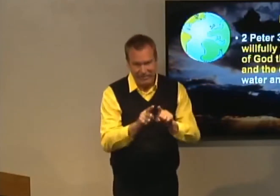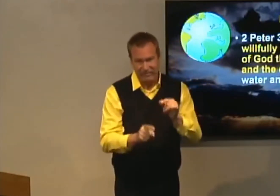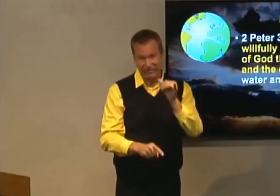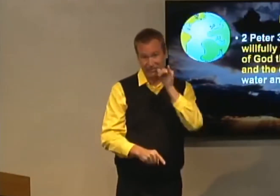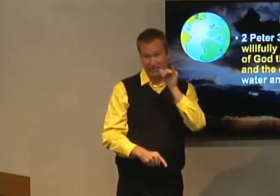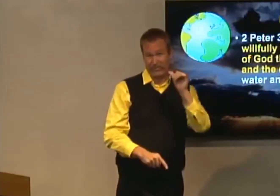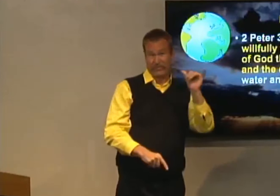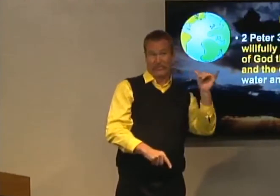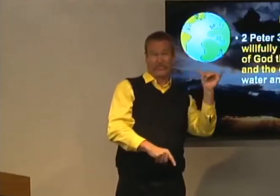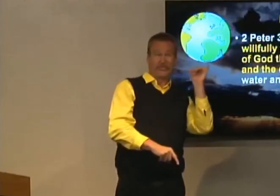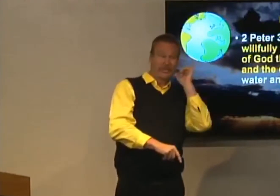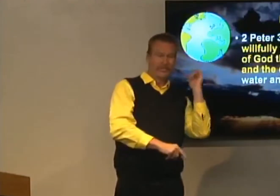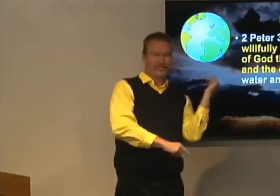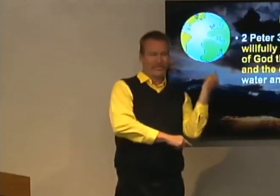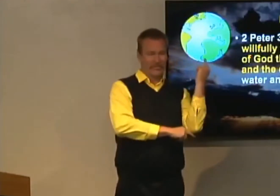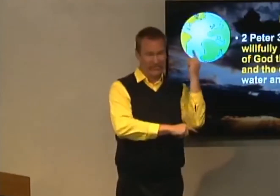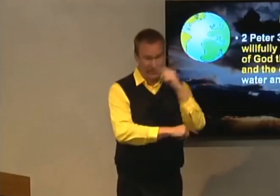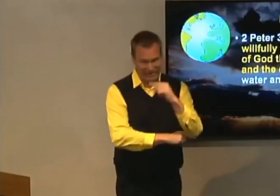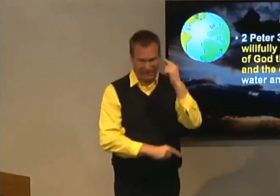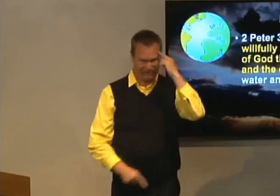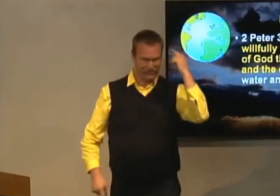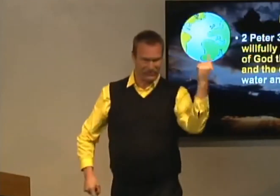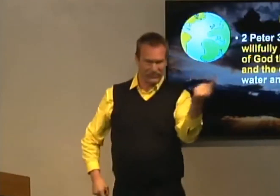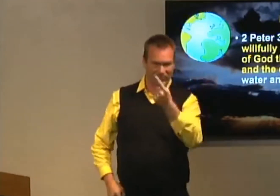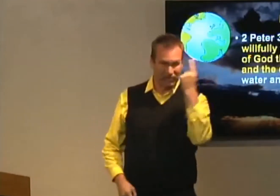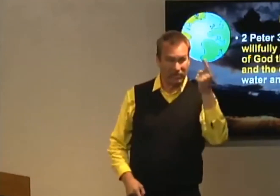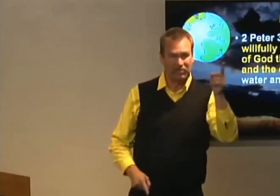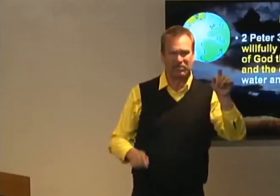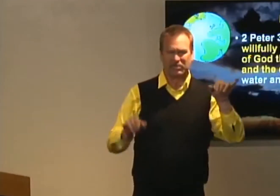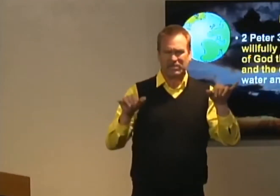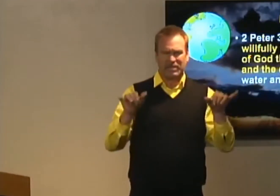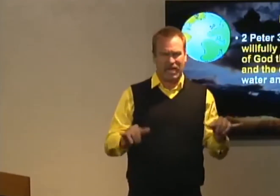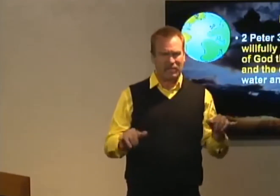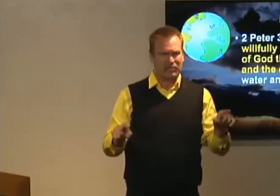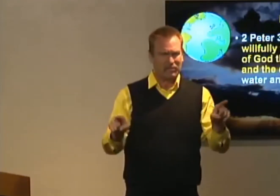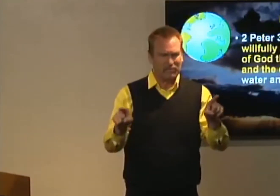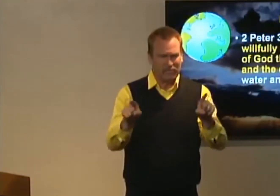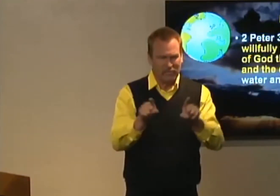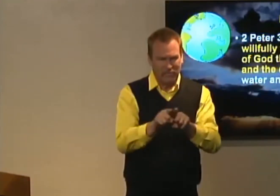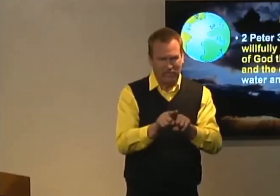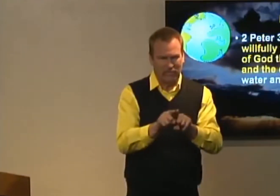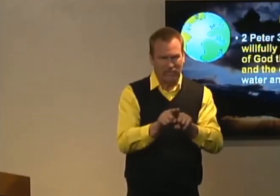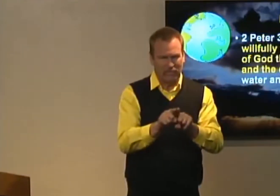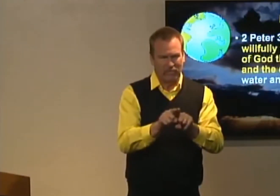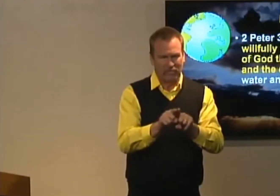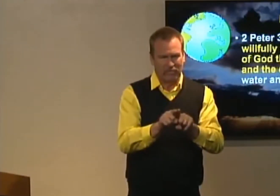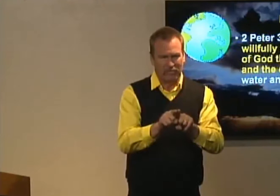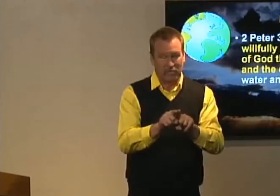God never changes. He is the same yesterday, today, and forever.